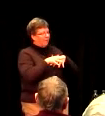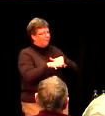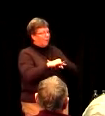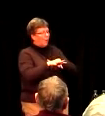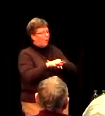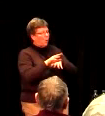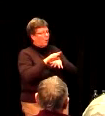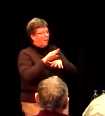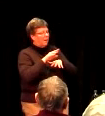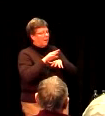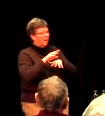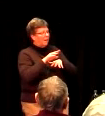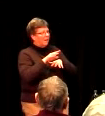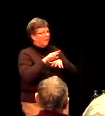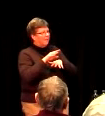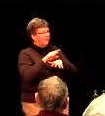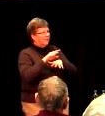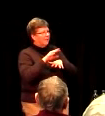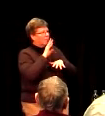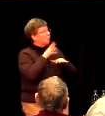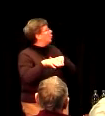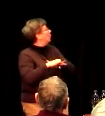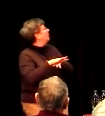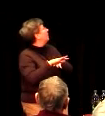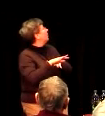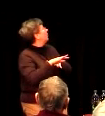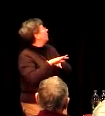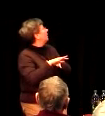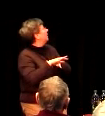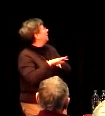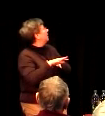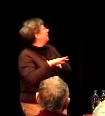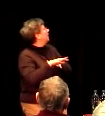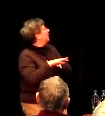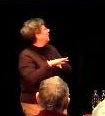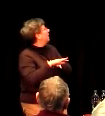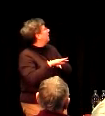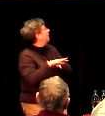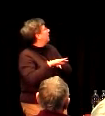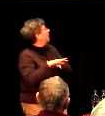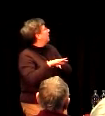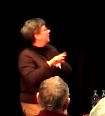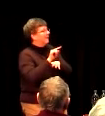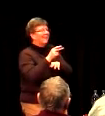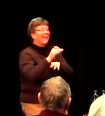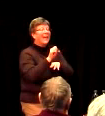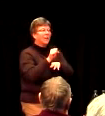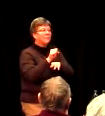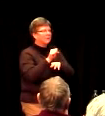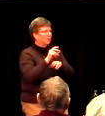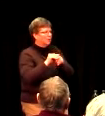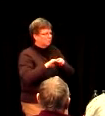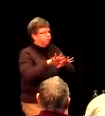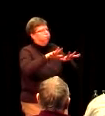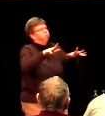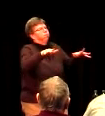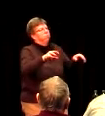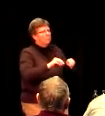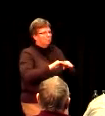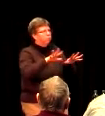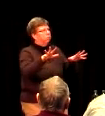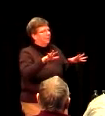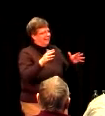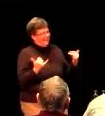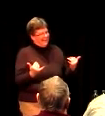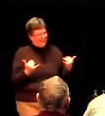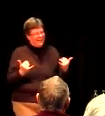was coming over, and it was this one event was about 4,500 times that. Here in the U.S., we typically are going to compare them to